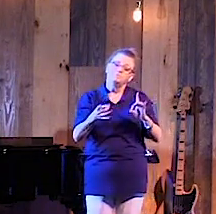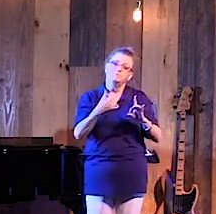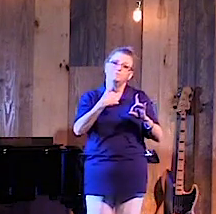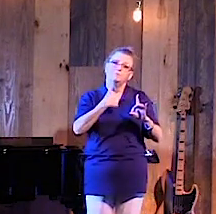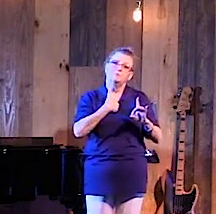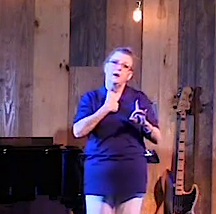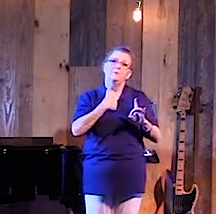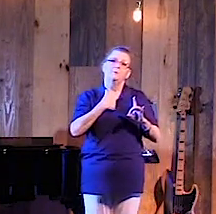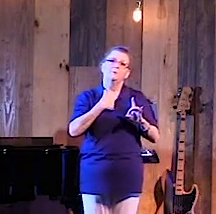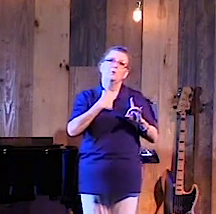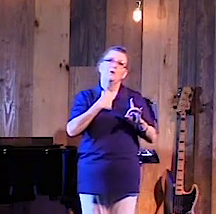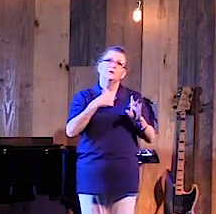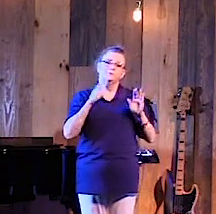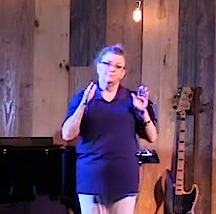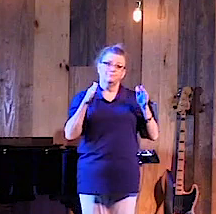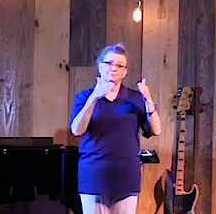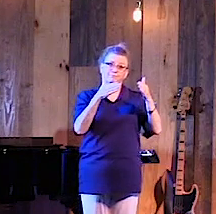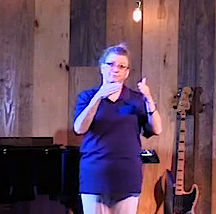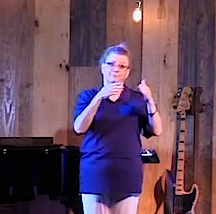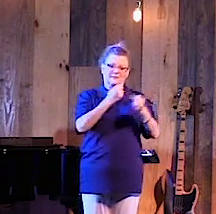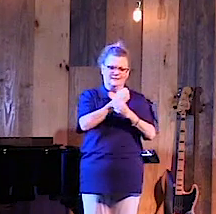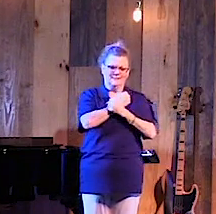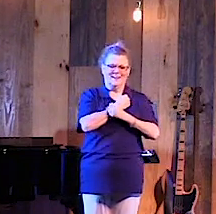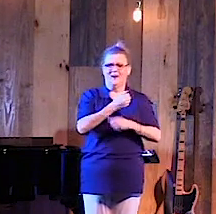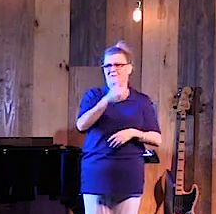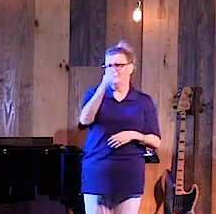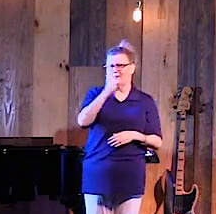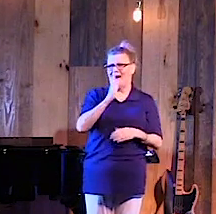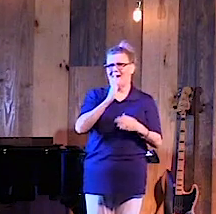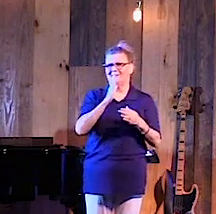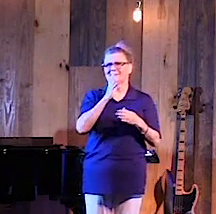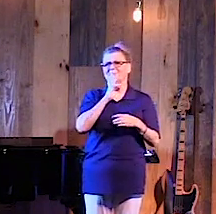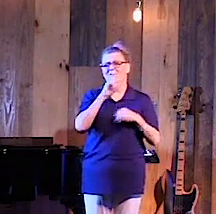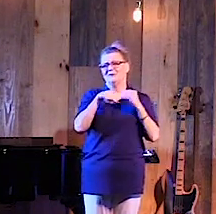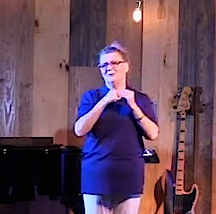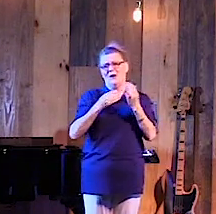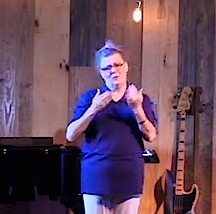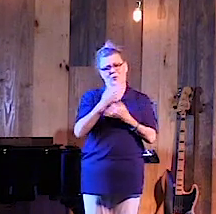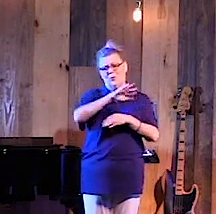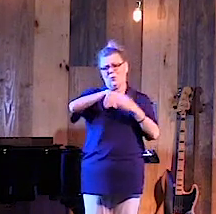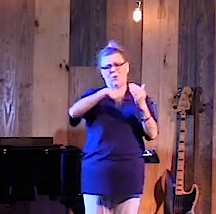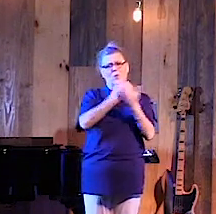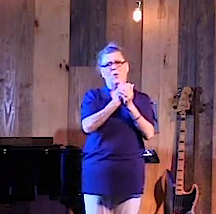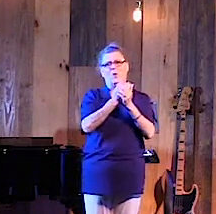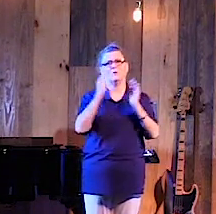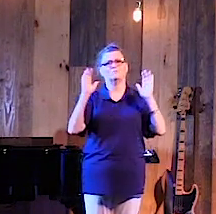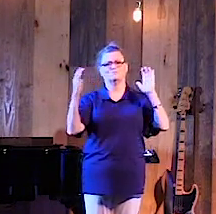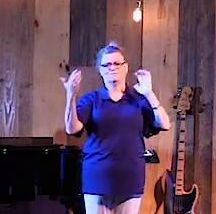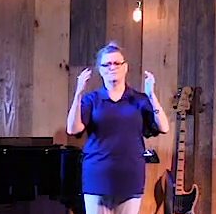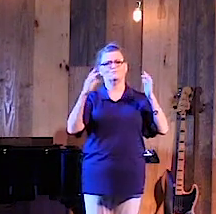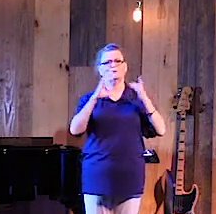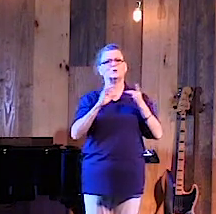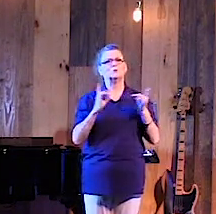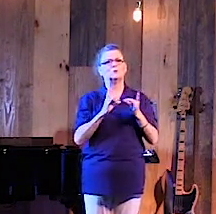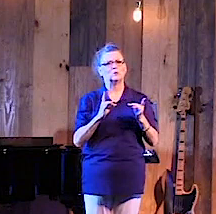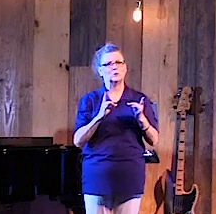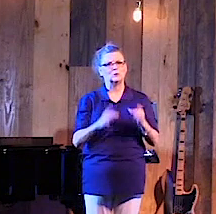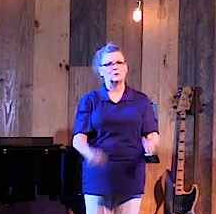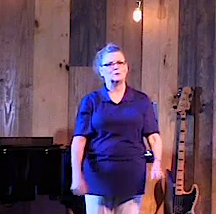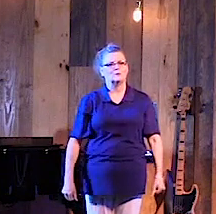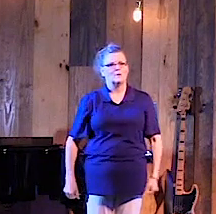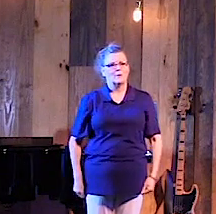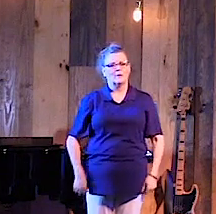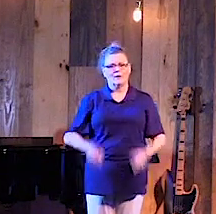love of God being spoken about throughout this parable. So if you're with me in Luke chapter 15, let's begin reading in